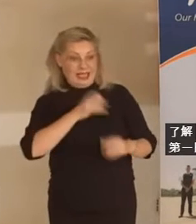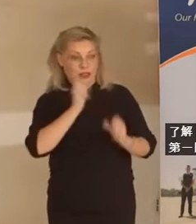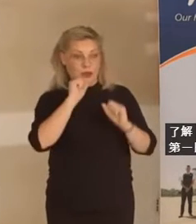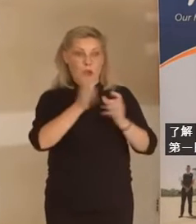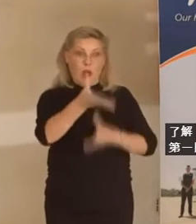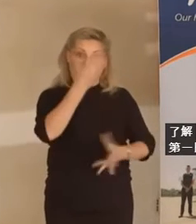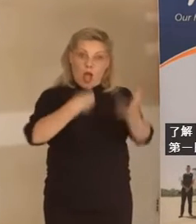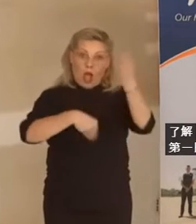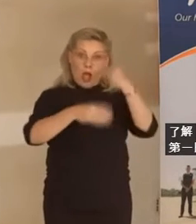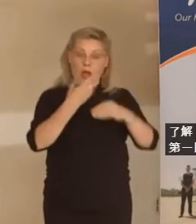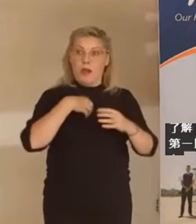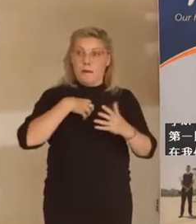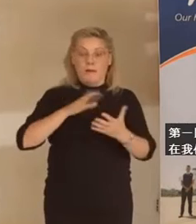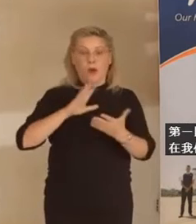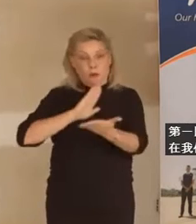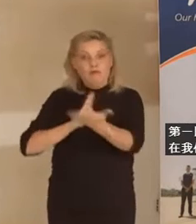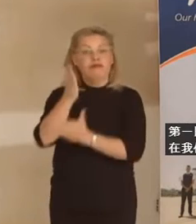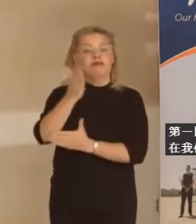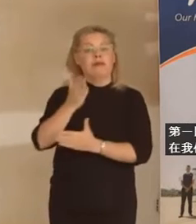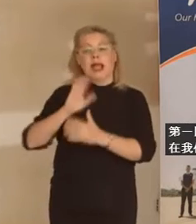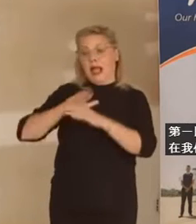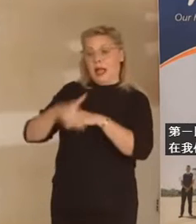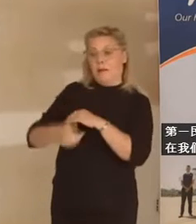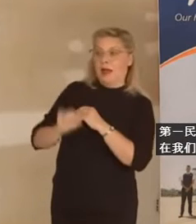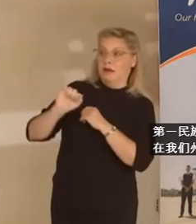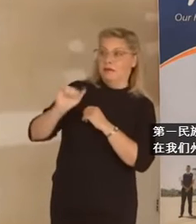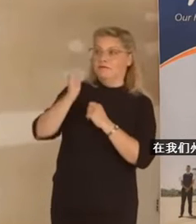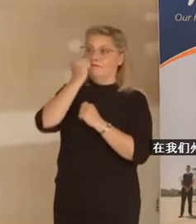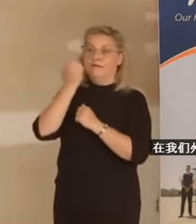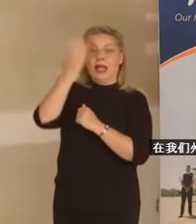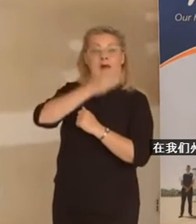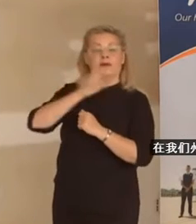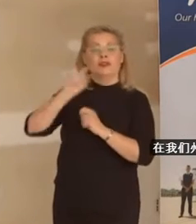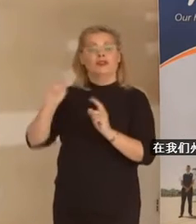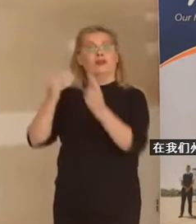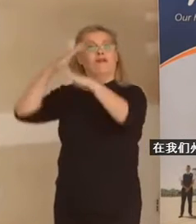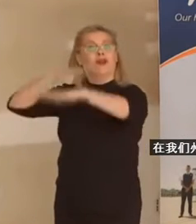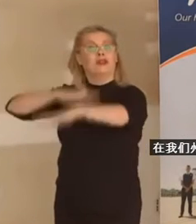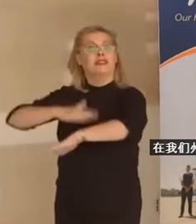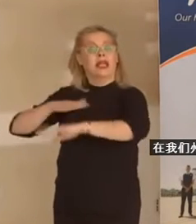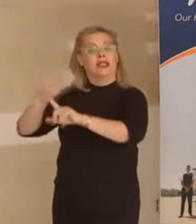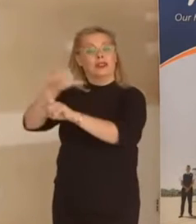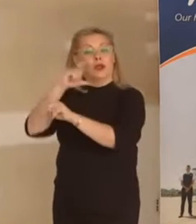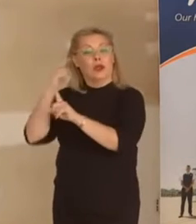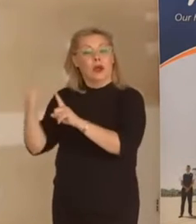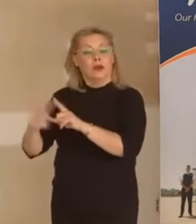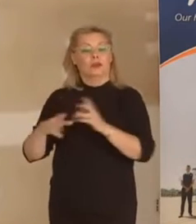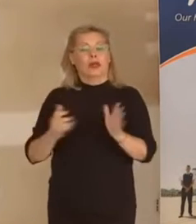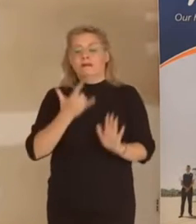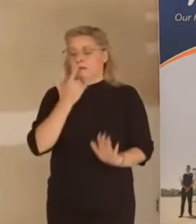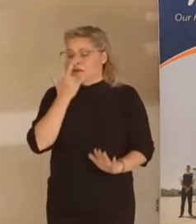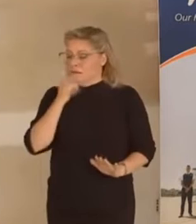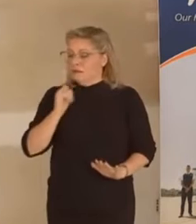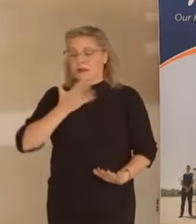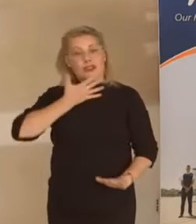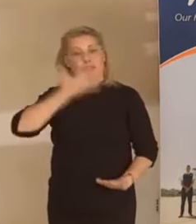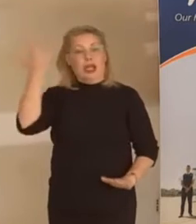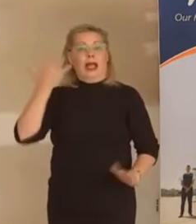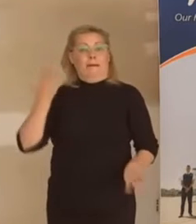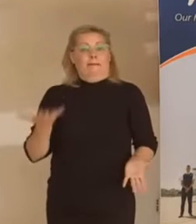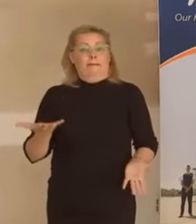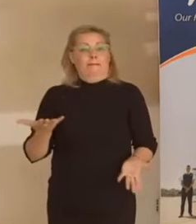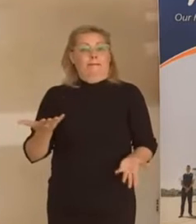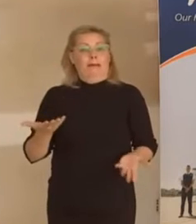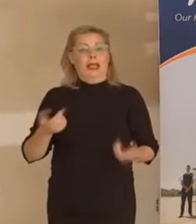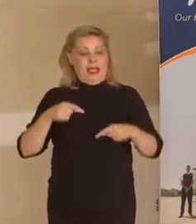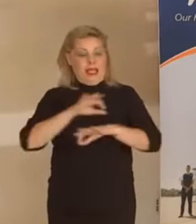culture of First Nations people in our state and in our nation. And it's a travesty that has not been achieved and established to date here